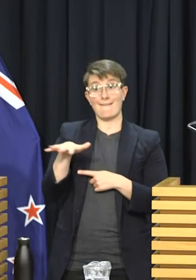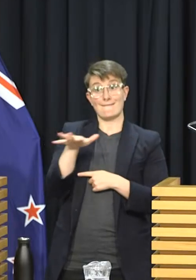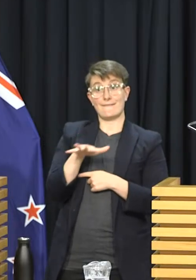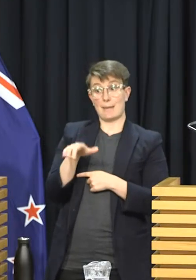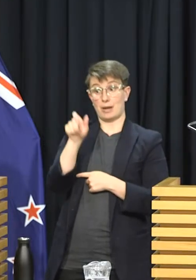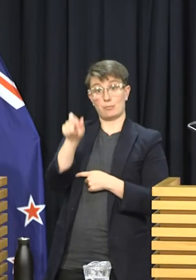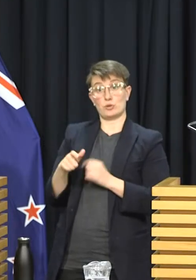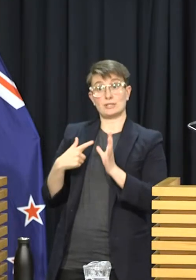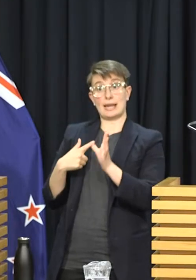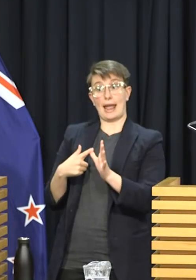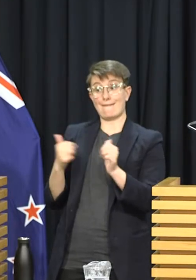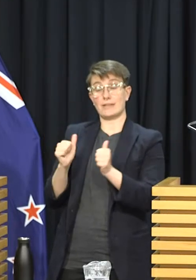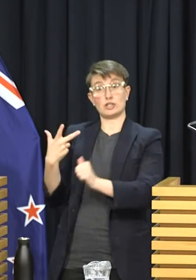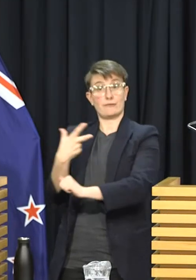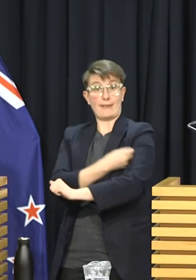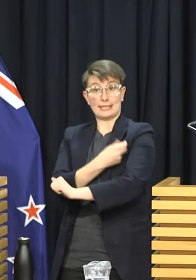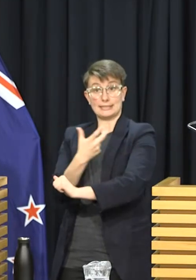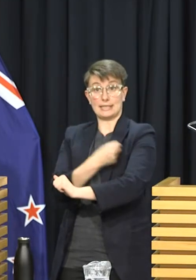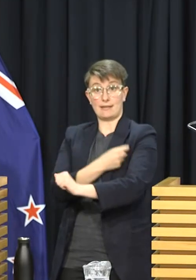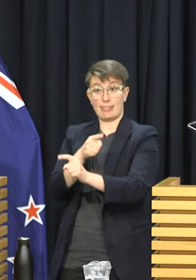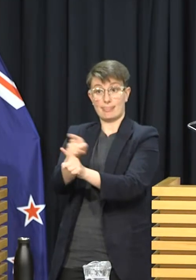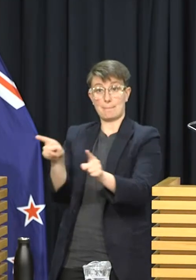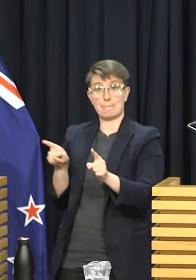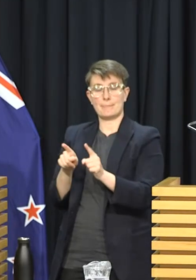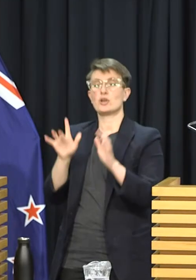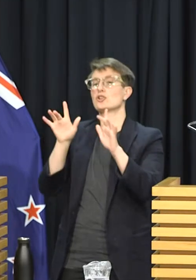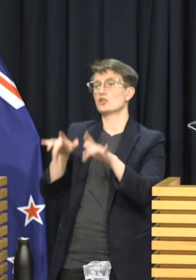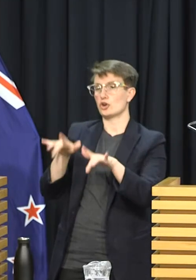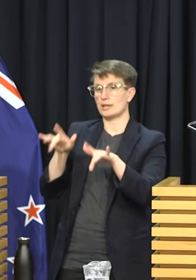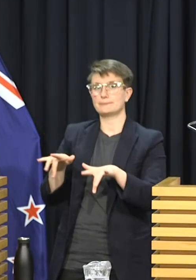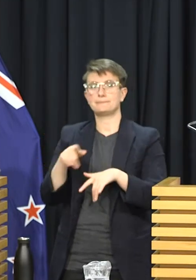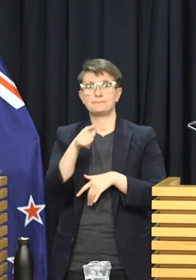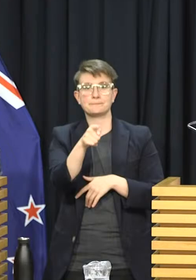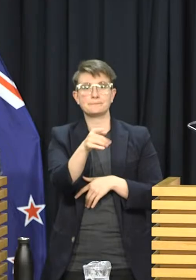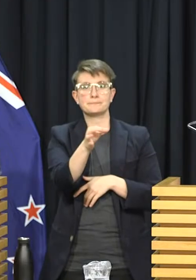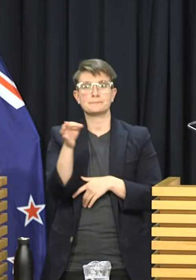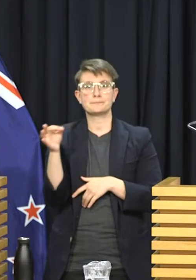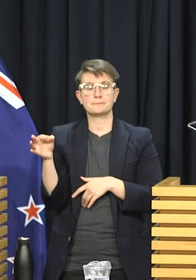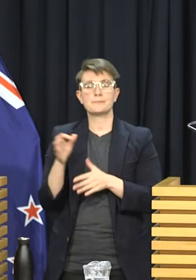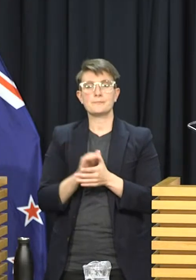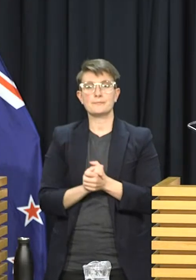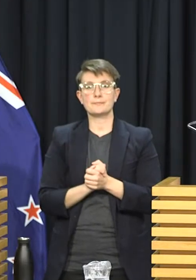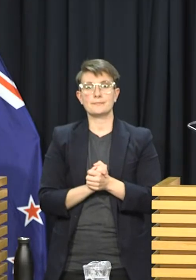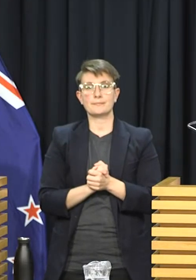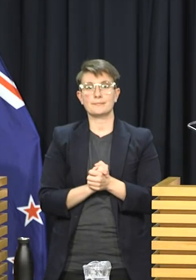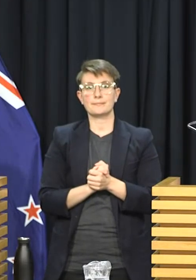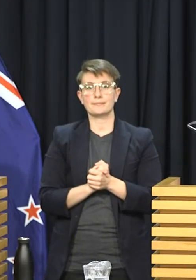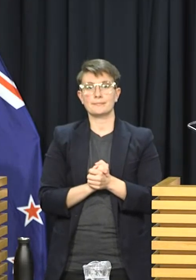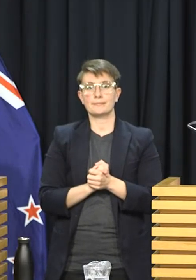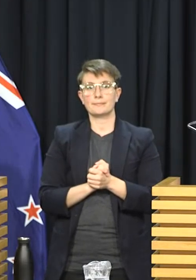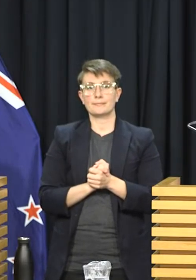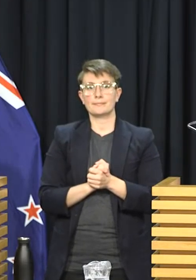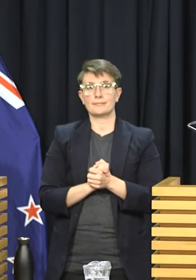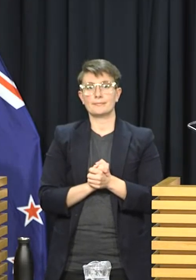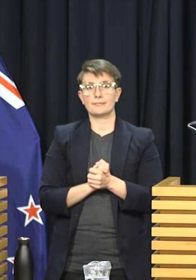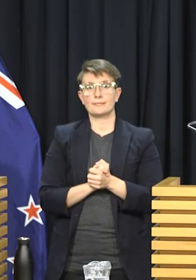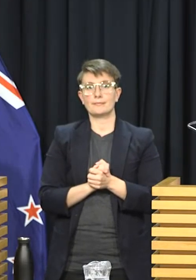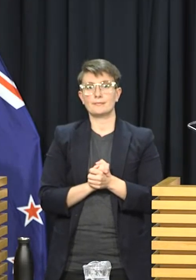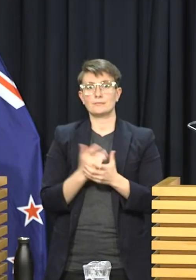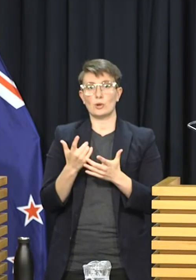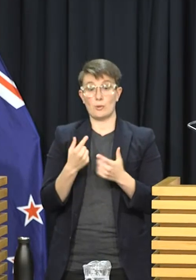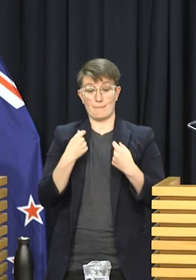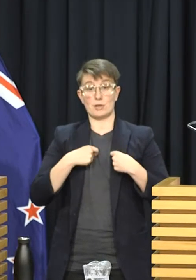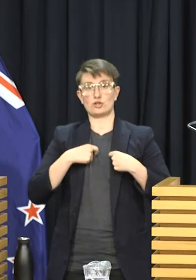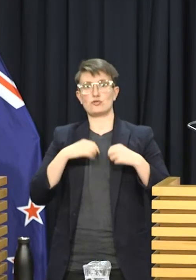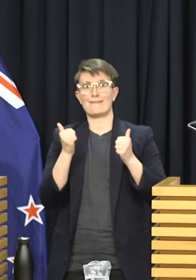they hadn't yet been vaccinated. From the contact you've had, or from the contact the Ministry have had with the case, are